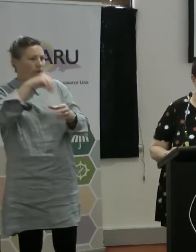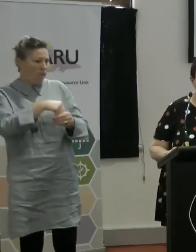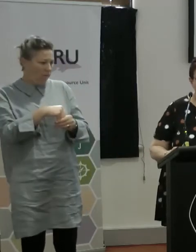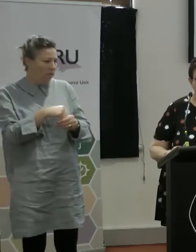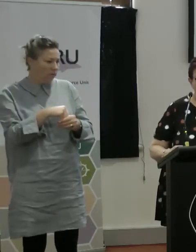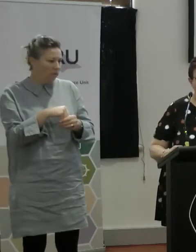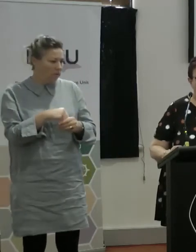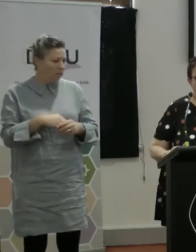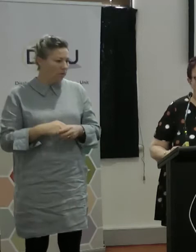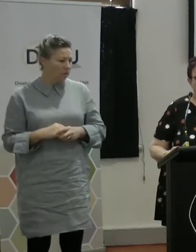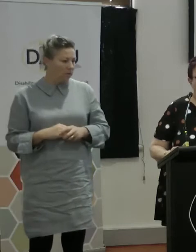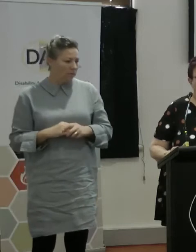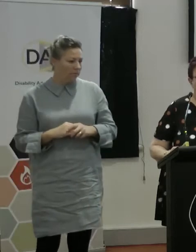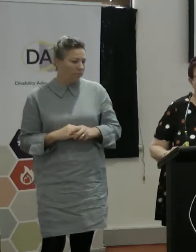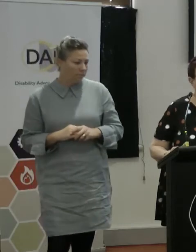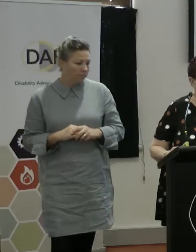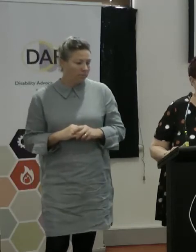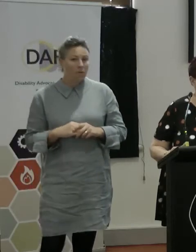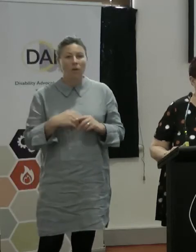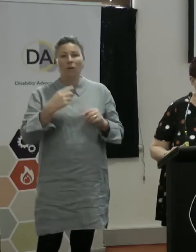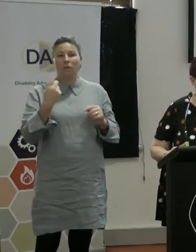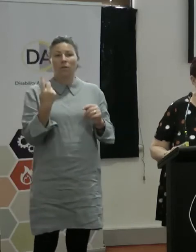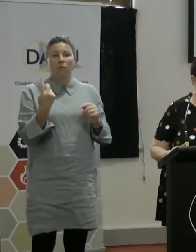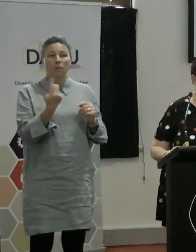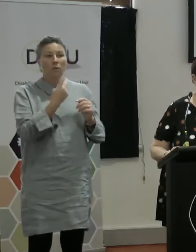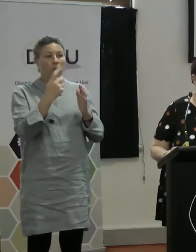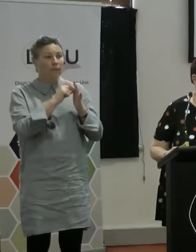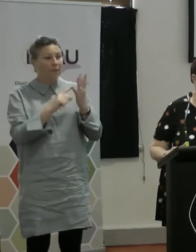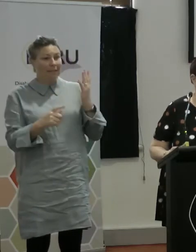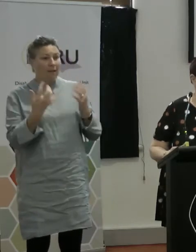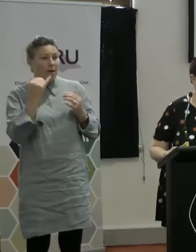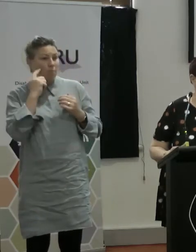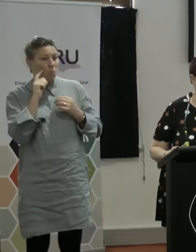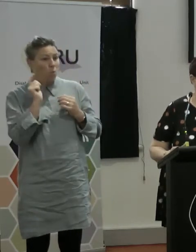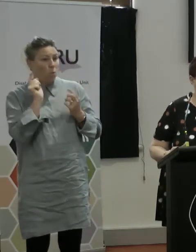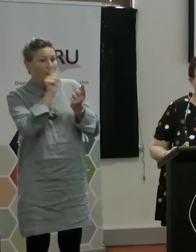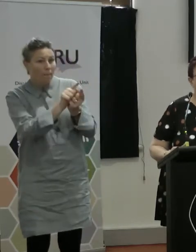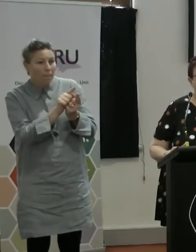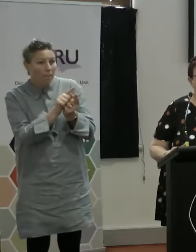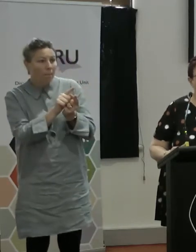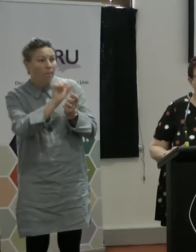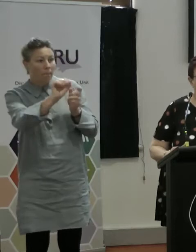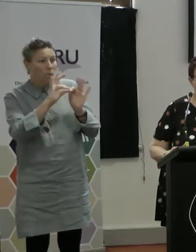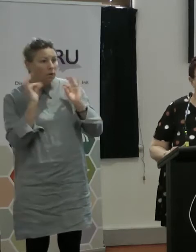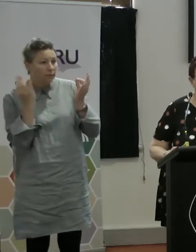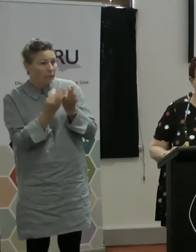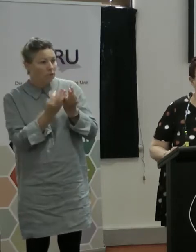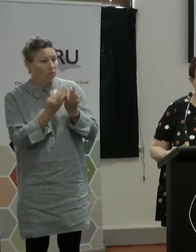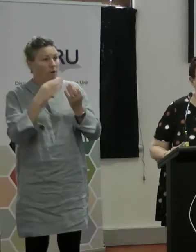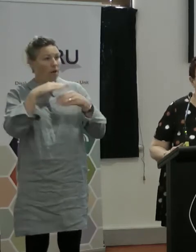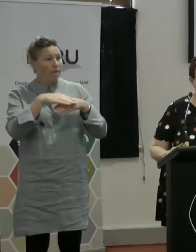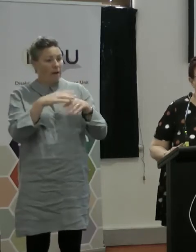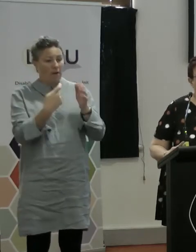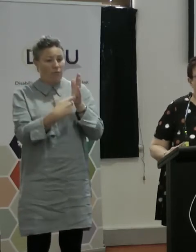note that people with disability may approach you in relation to the National